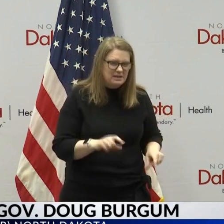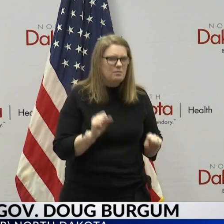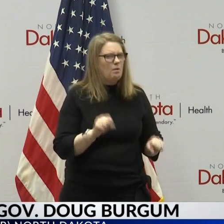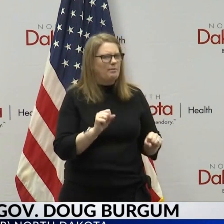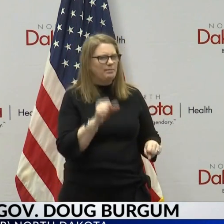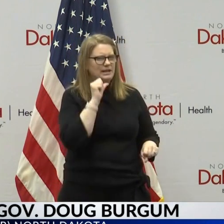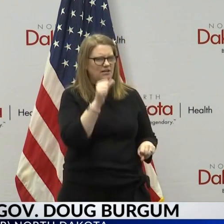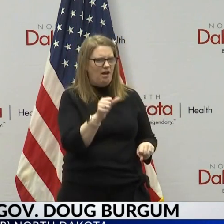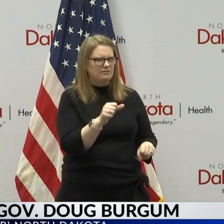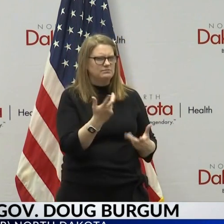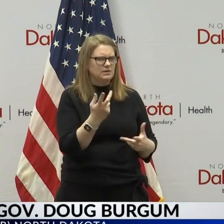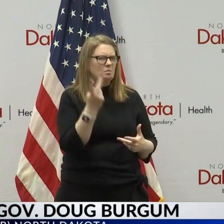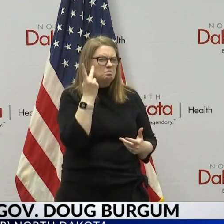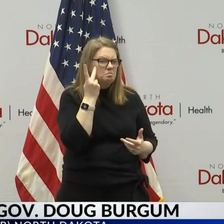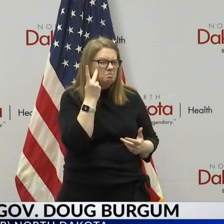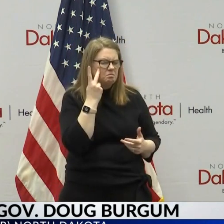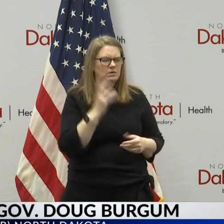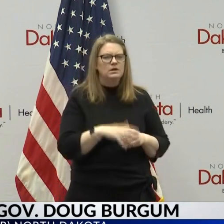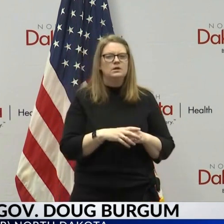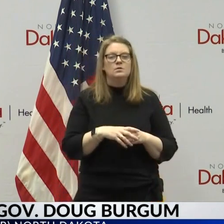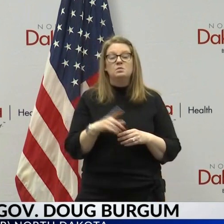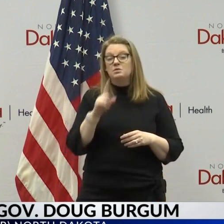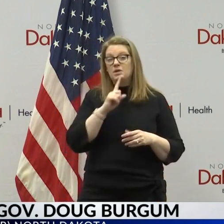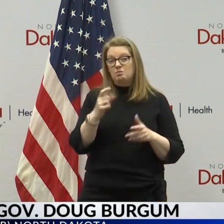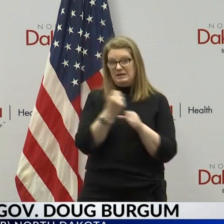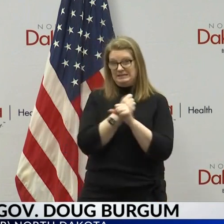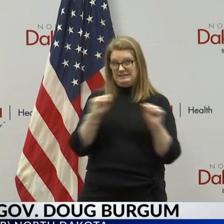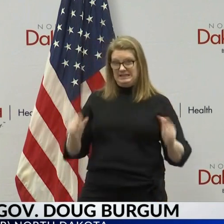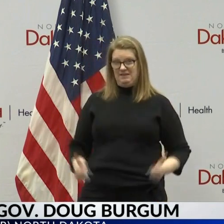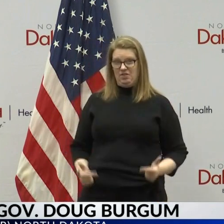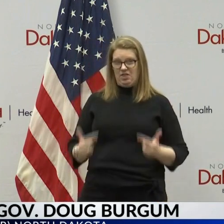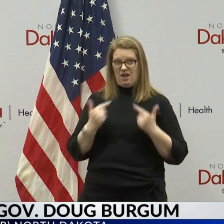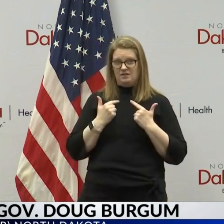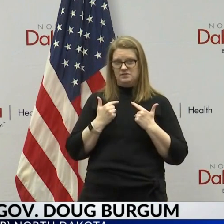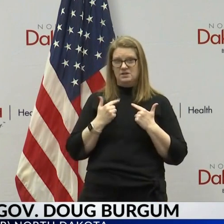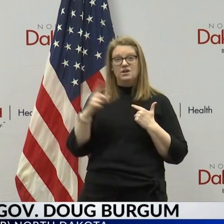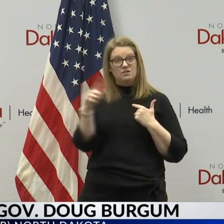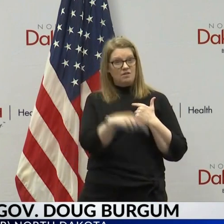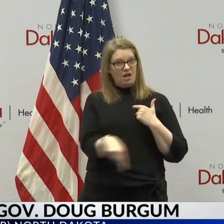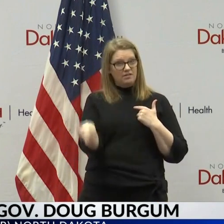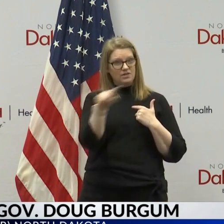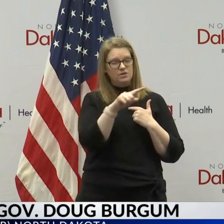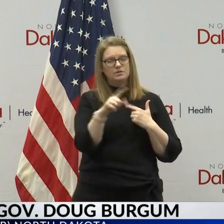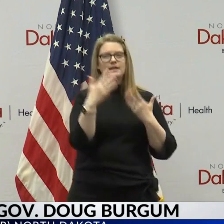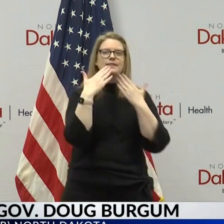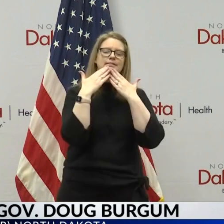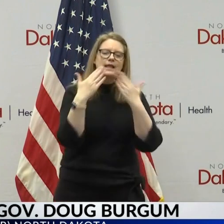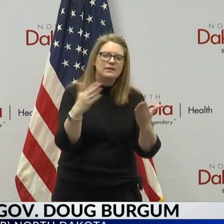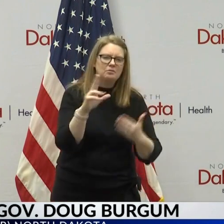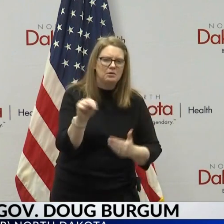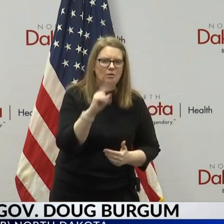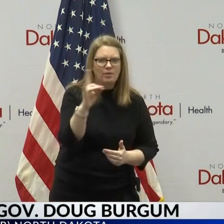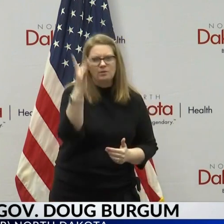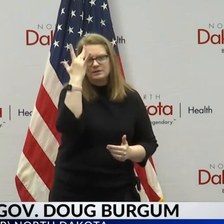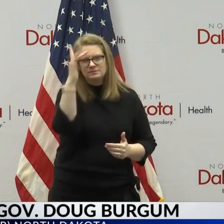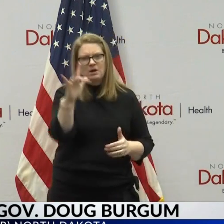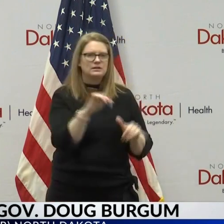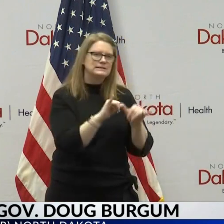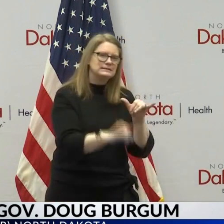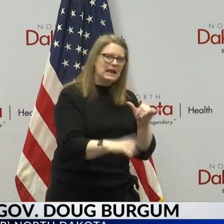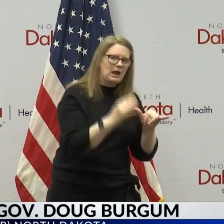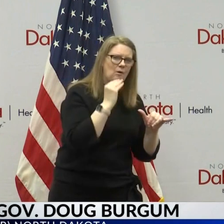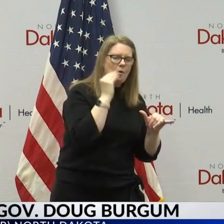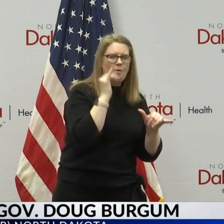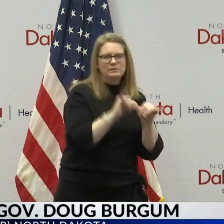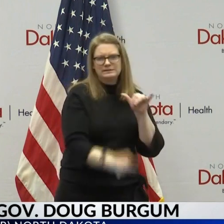slow the spread and save lives. So again, I want to say to all of you, thank you for being North Dakota smart. Thank you for staying home,